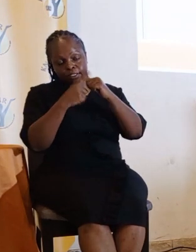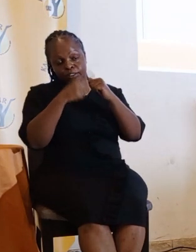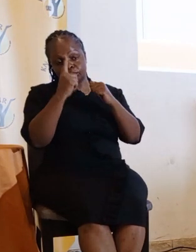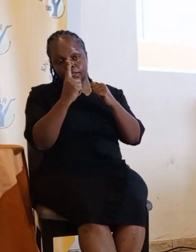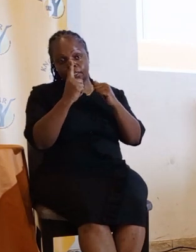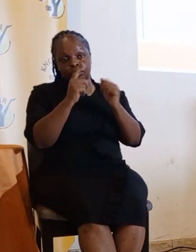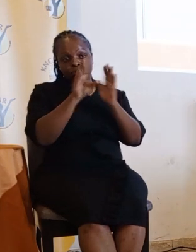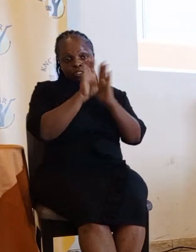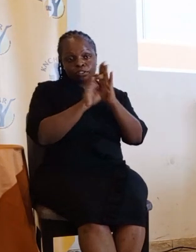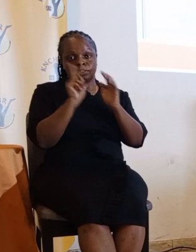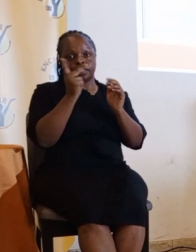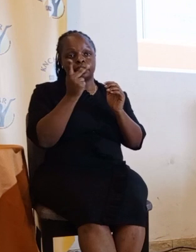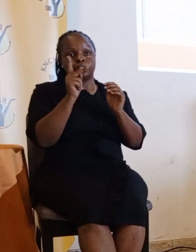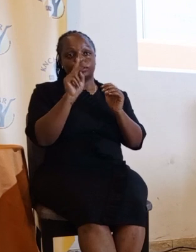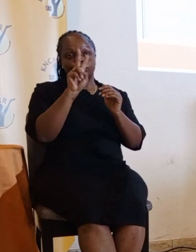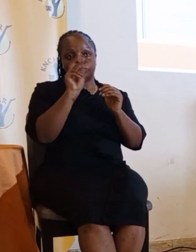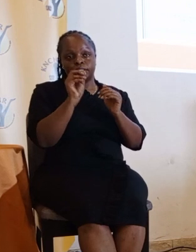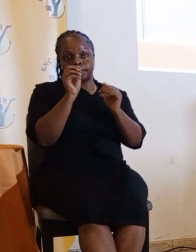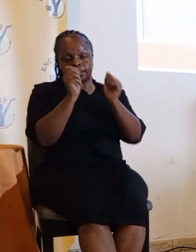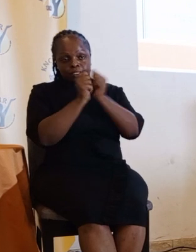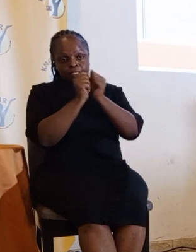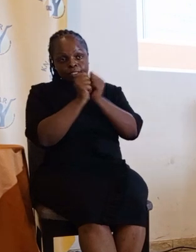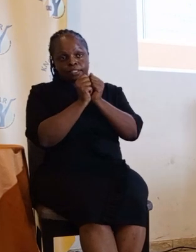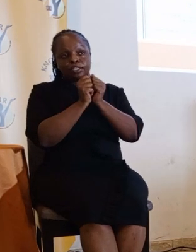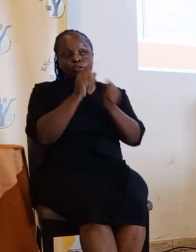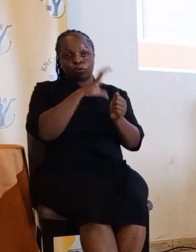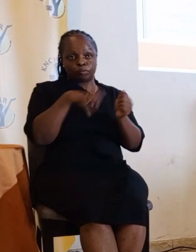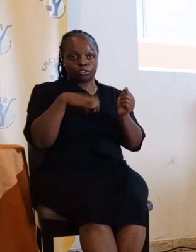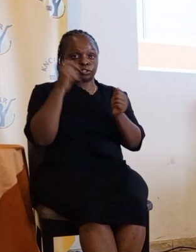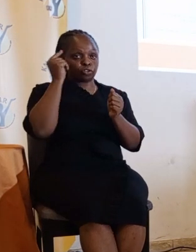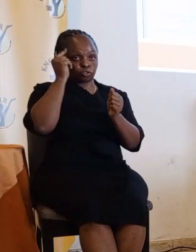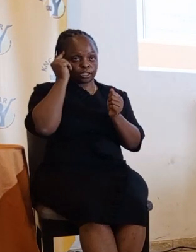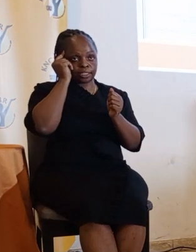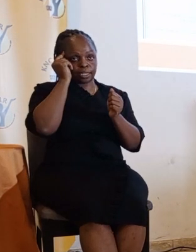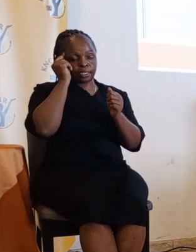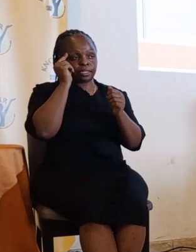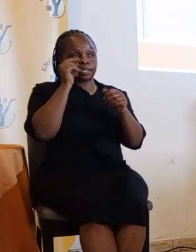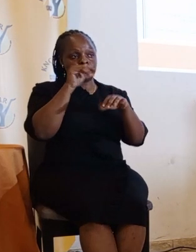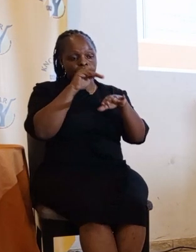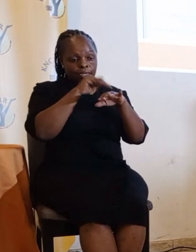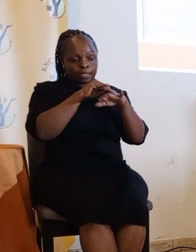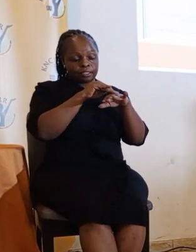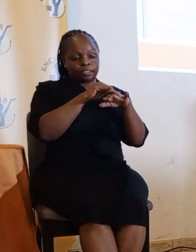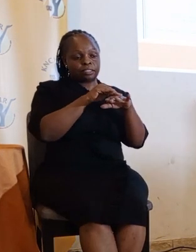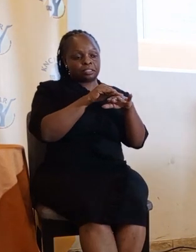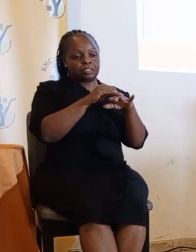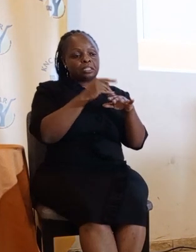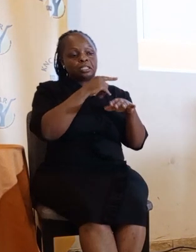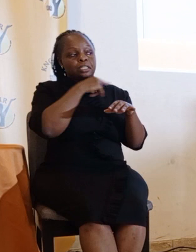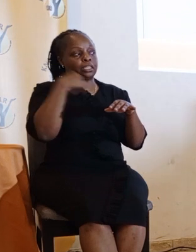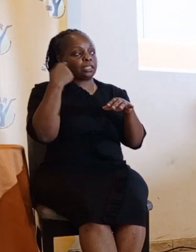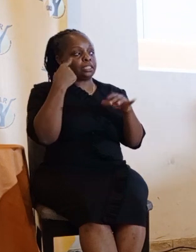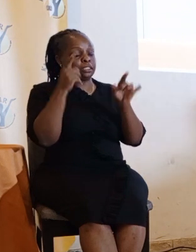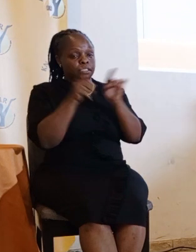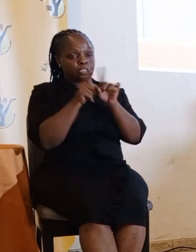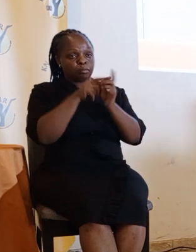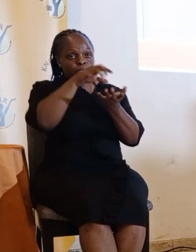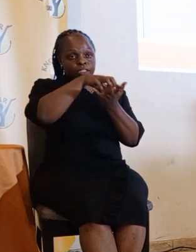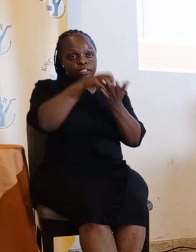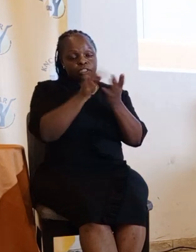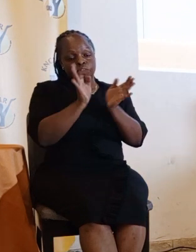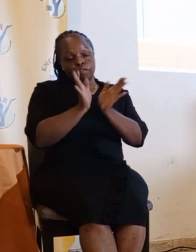Kenya 2010. The Commission is concerned at the arbitrary killings as well as the cases of